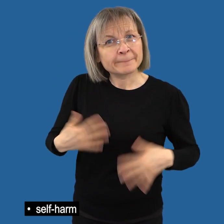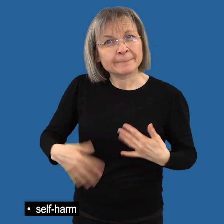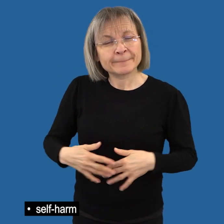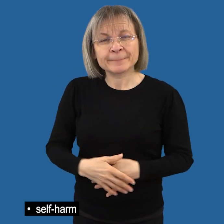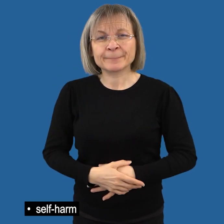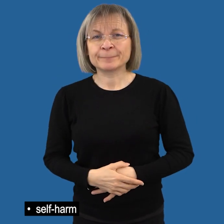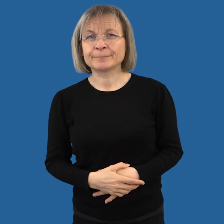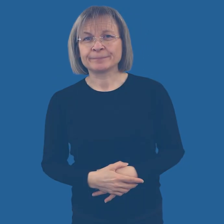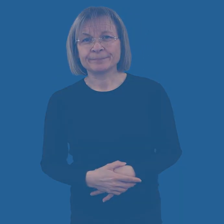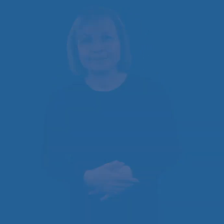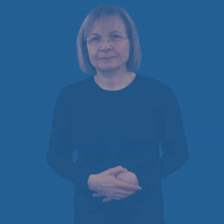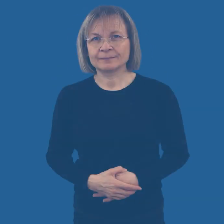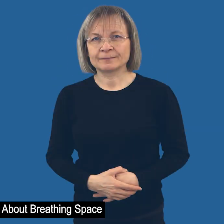self-harm.